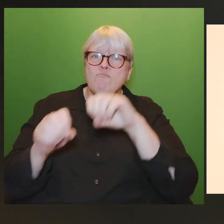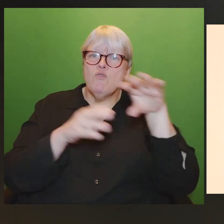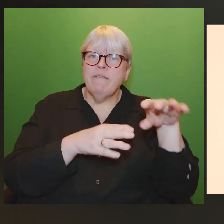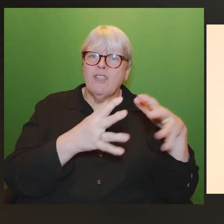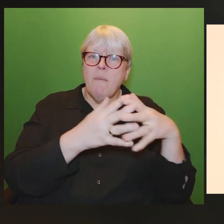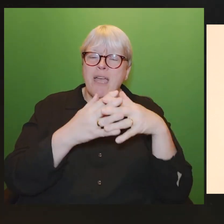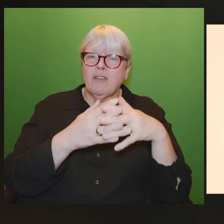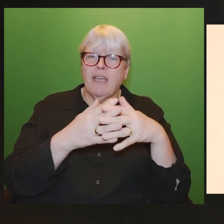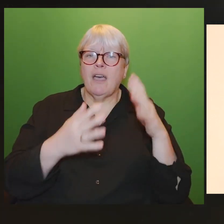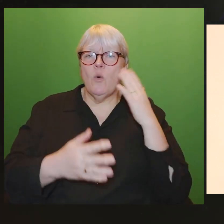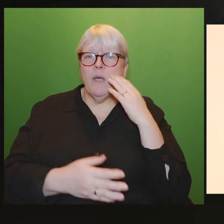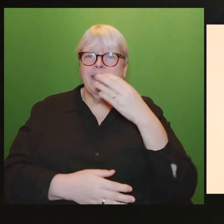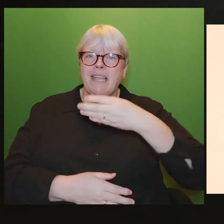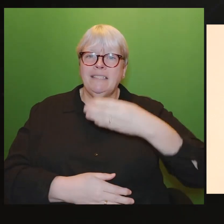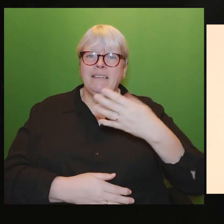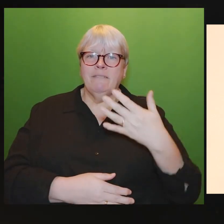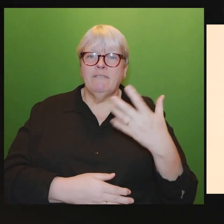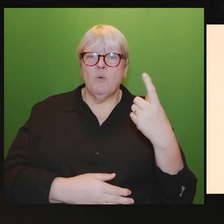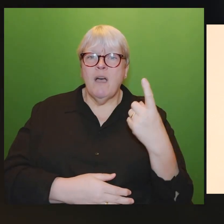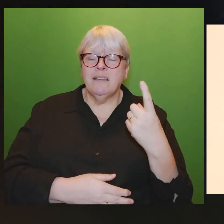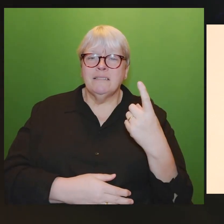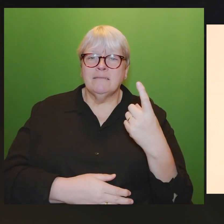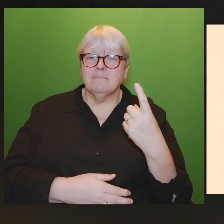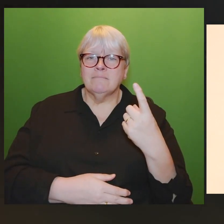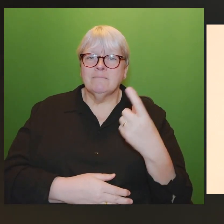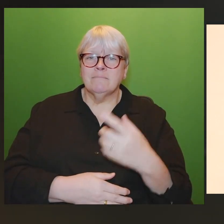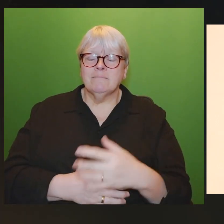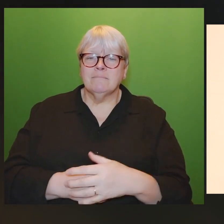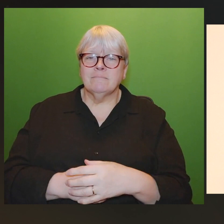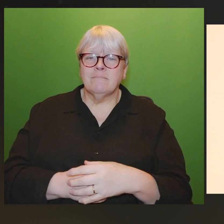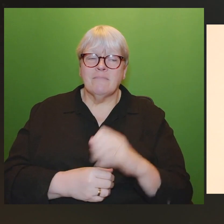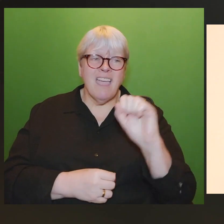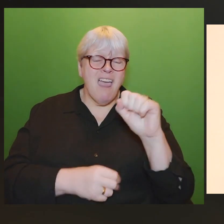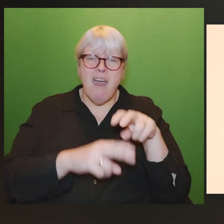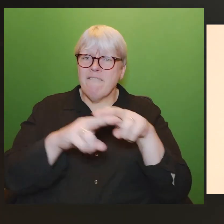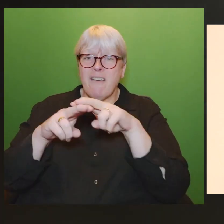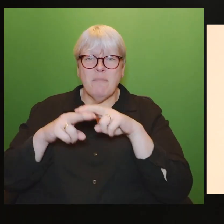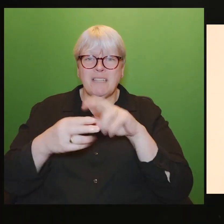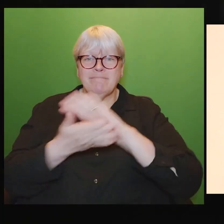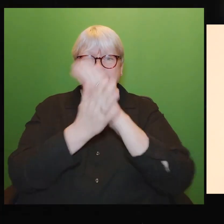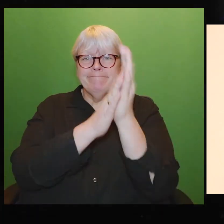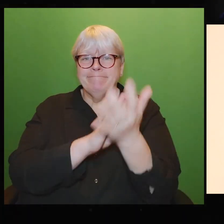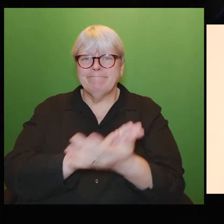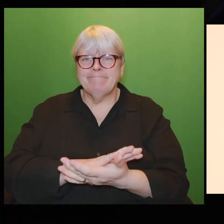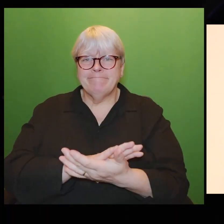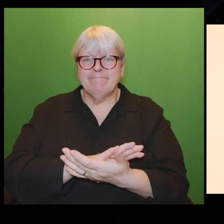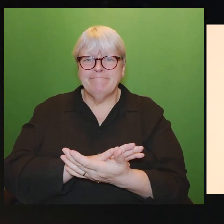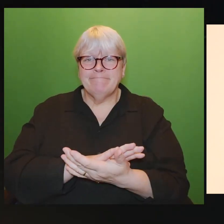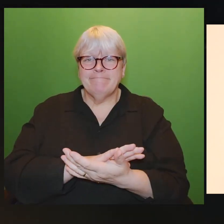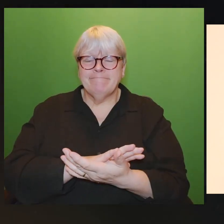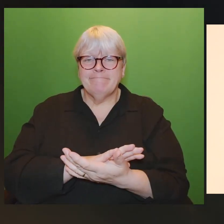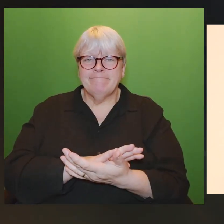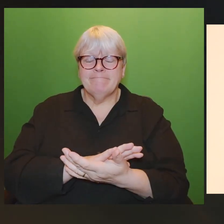torch, to stand up for others, and to ask themselves, as we all must, what must